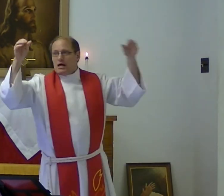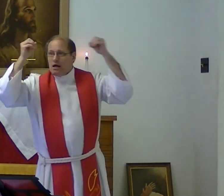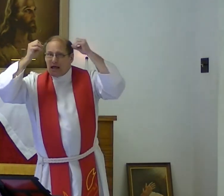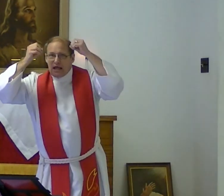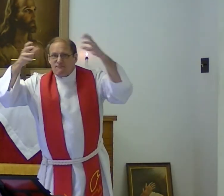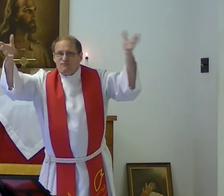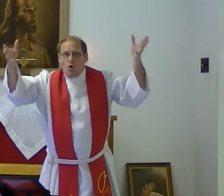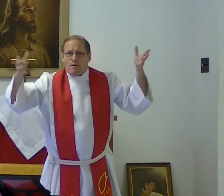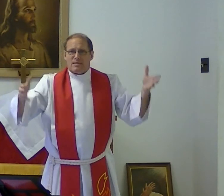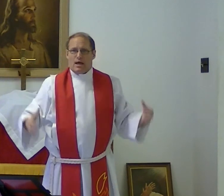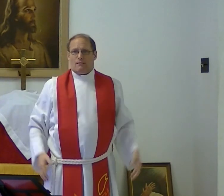inform them.